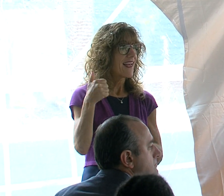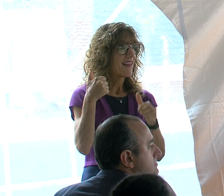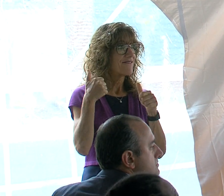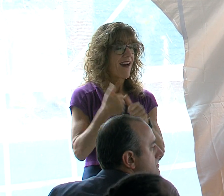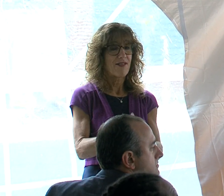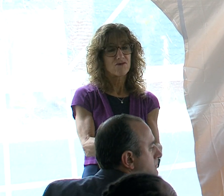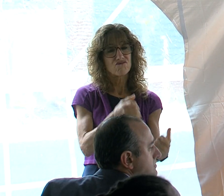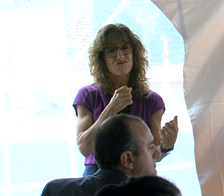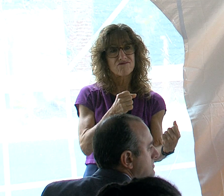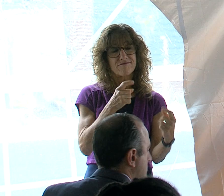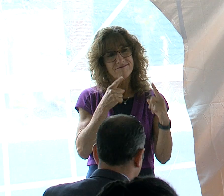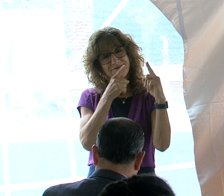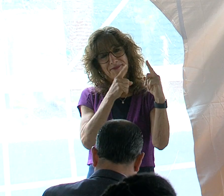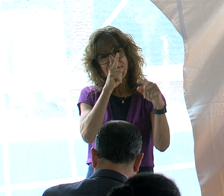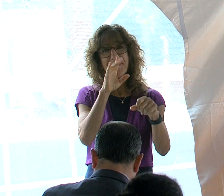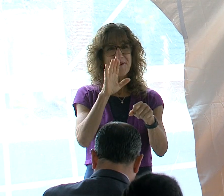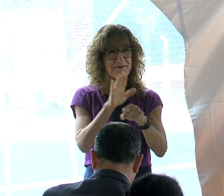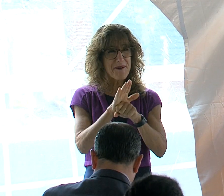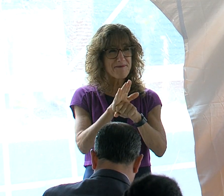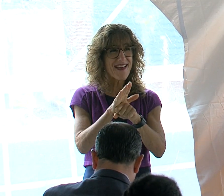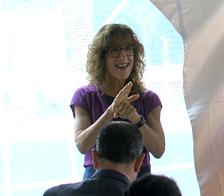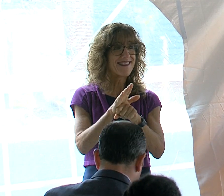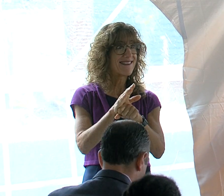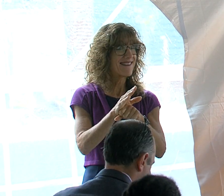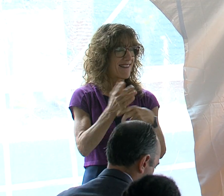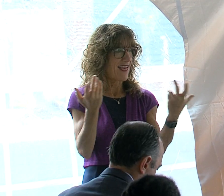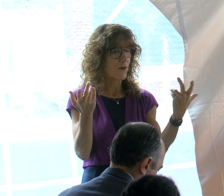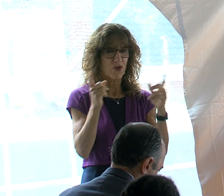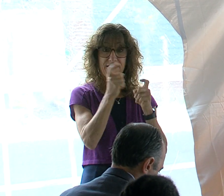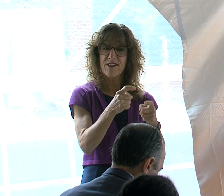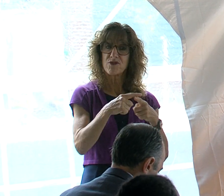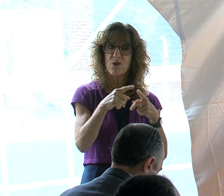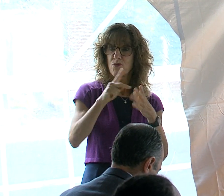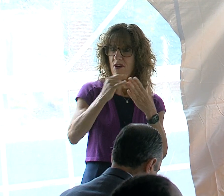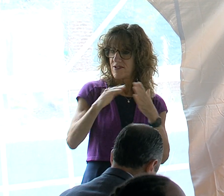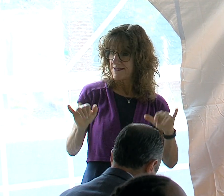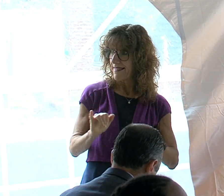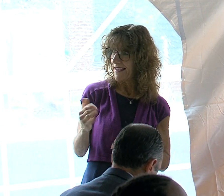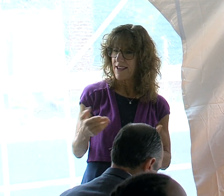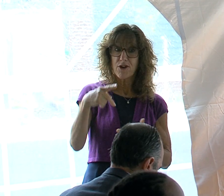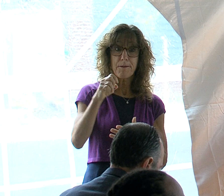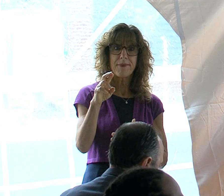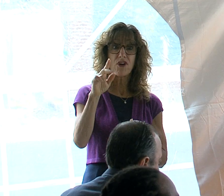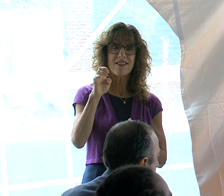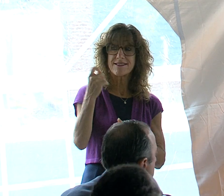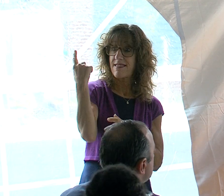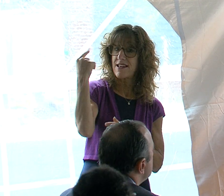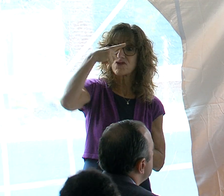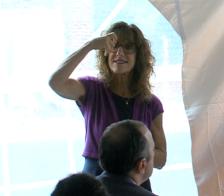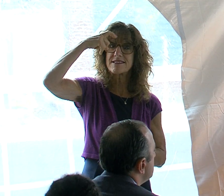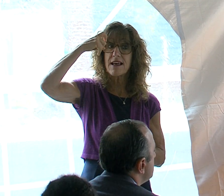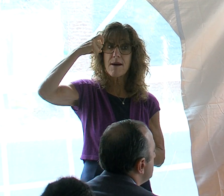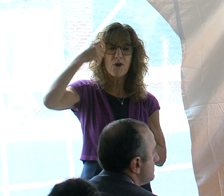bold goals and commitments that we're making to projects like the Peerless. Last summer,